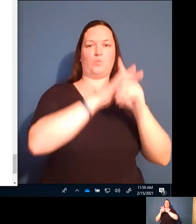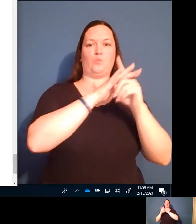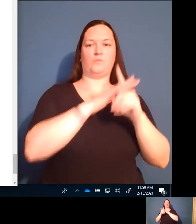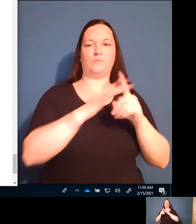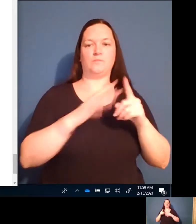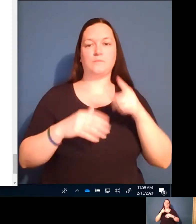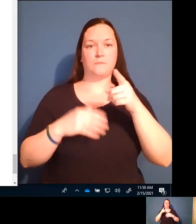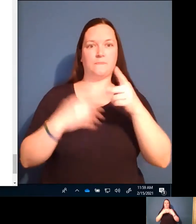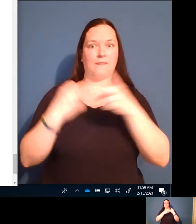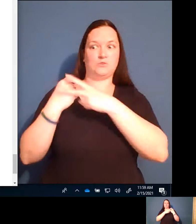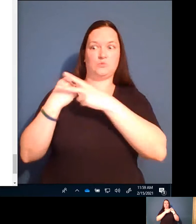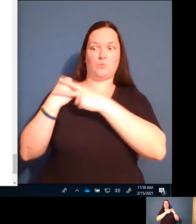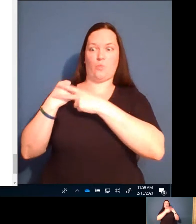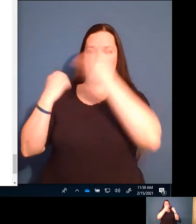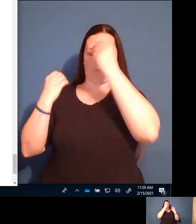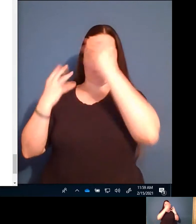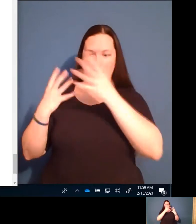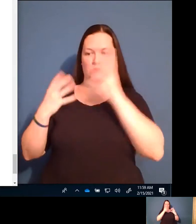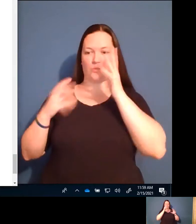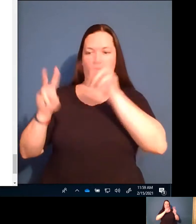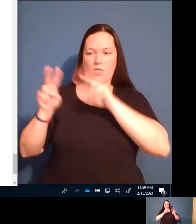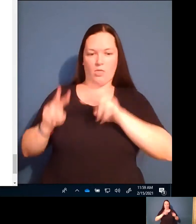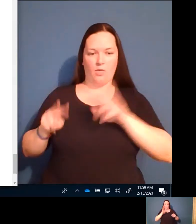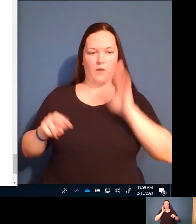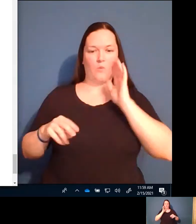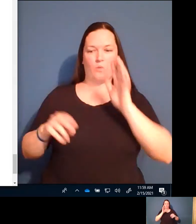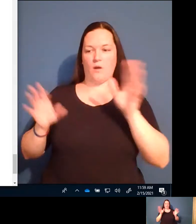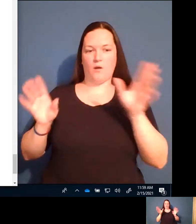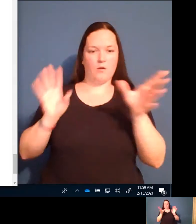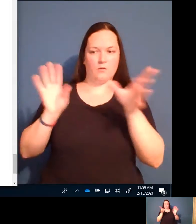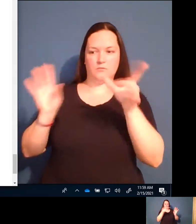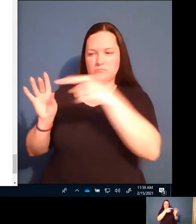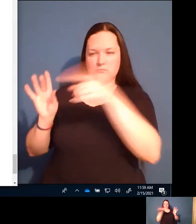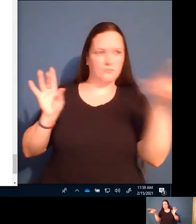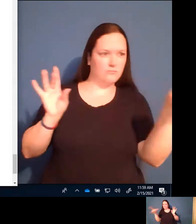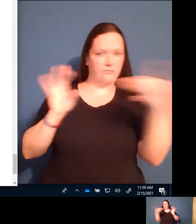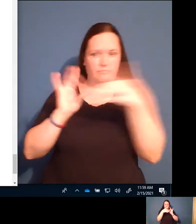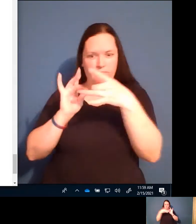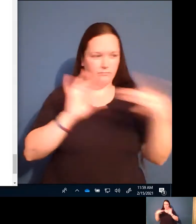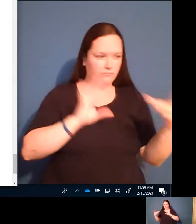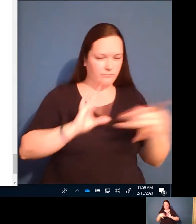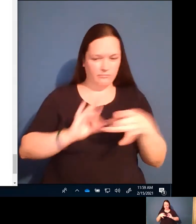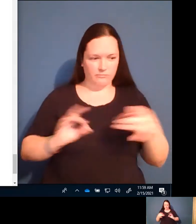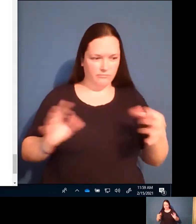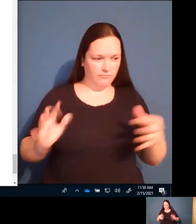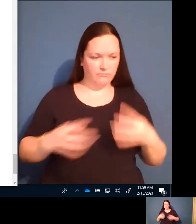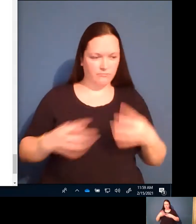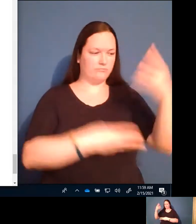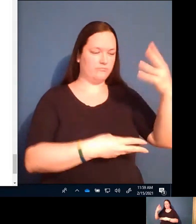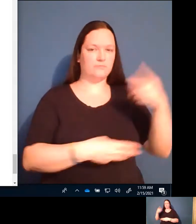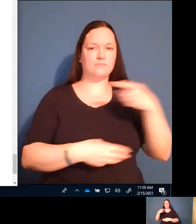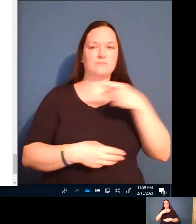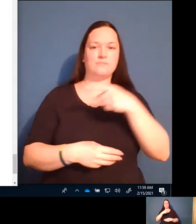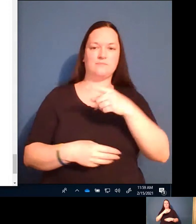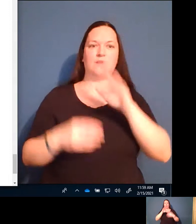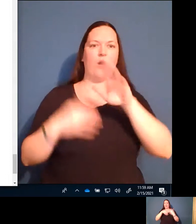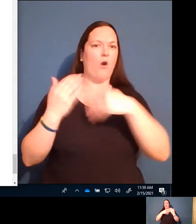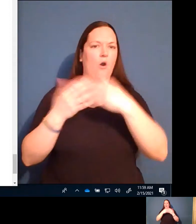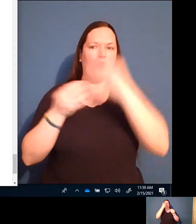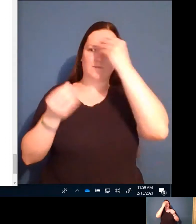entering more and more information to analyzing and compiling search results. By now you should know that a database is essentially a collection of